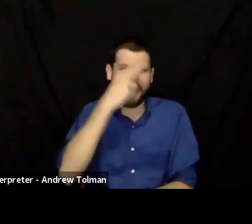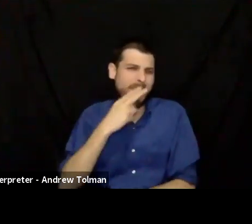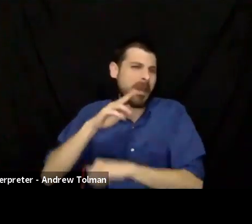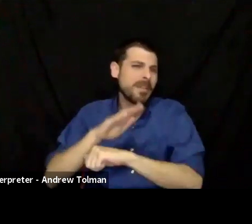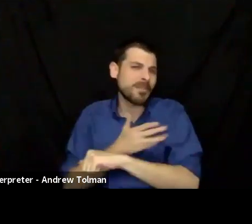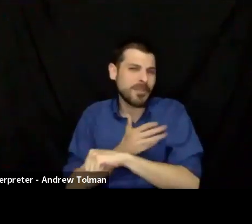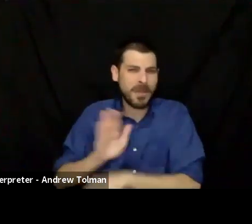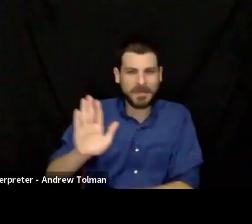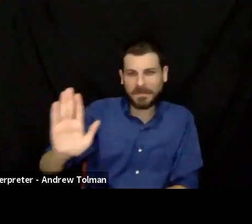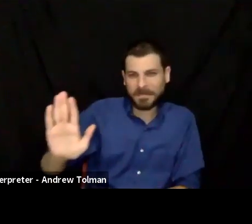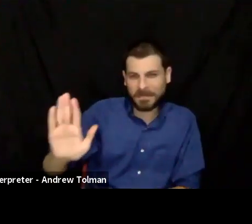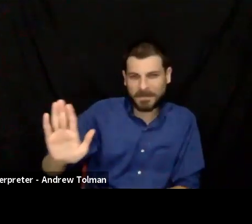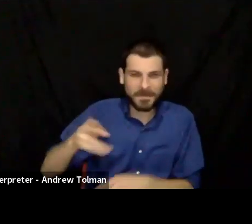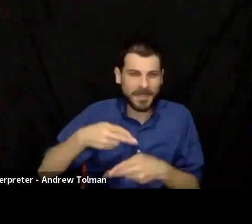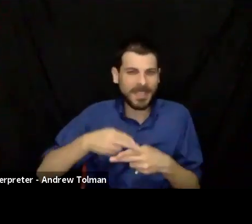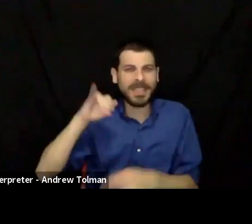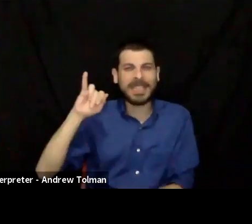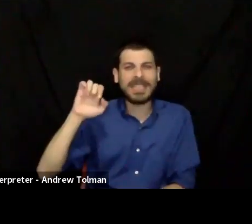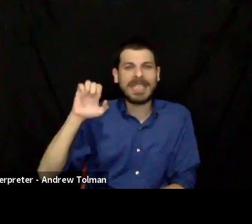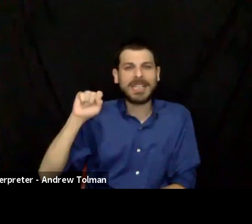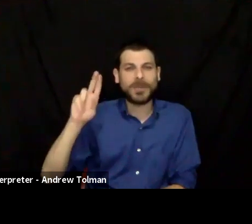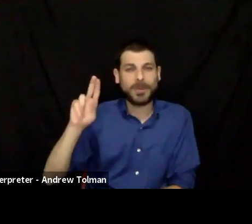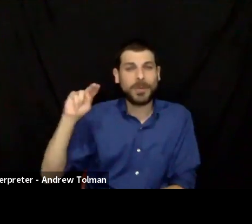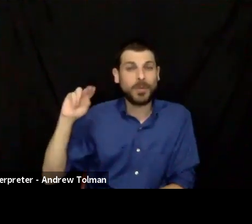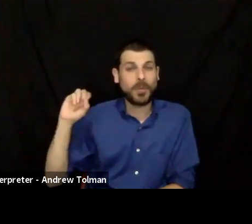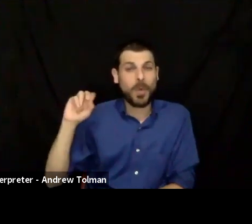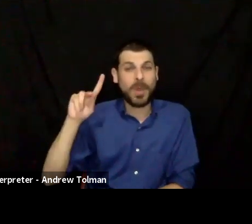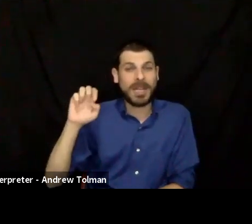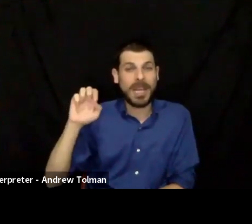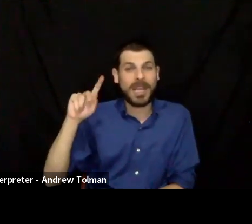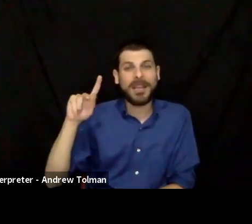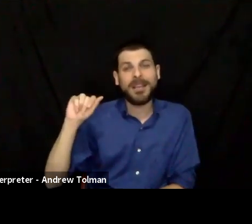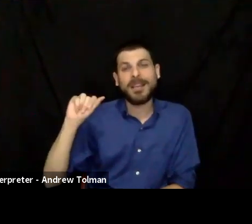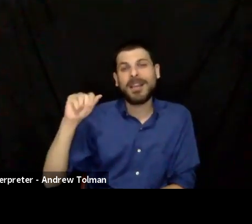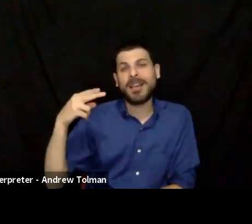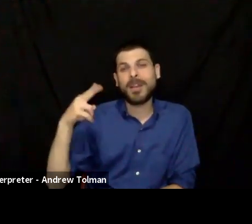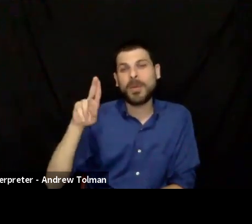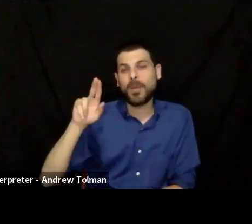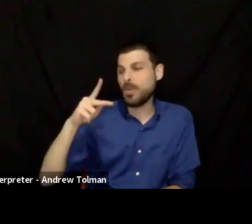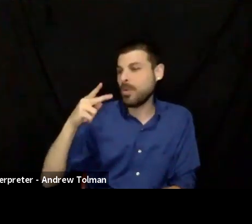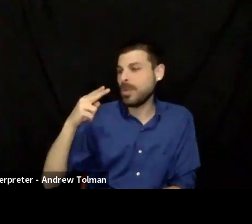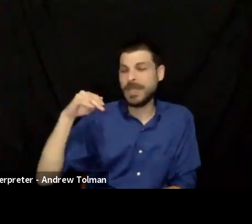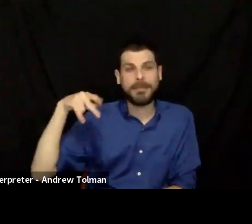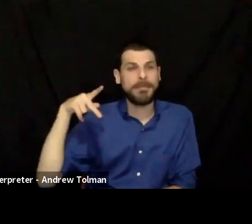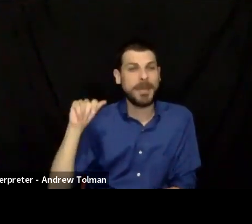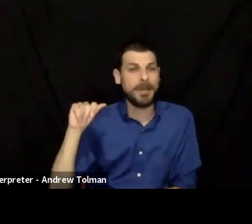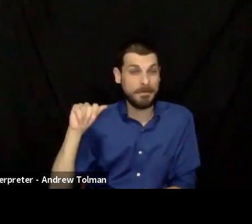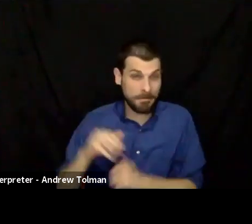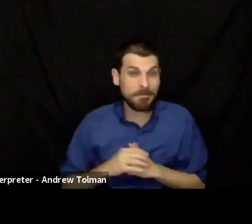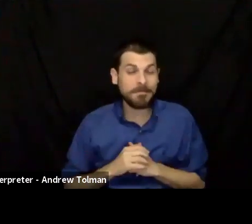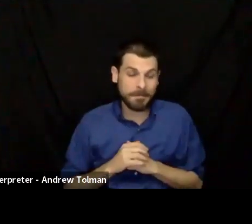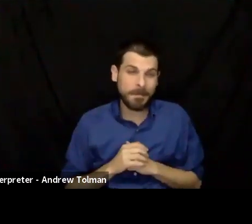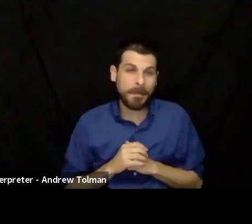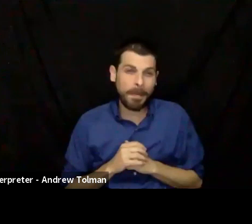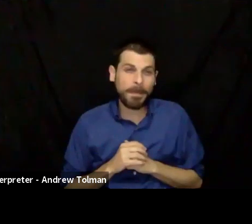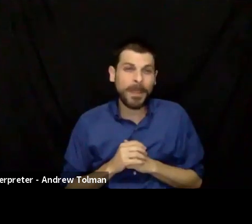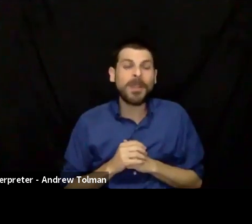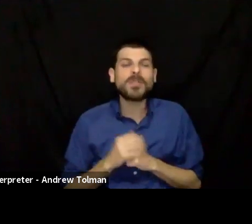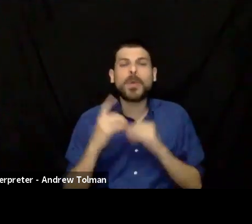And yeah. So I have one more before we get everyone together